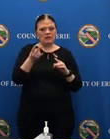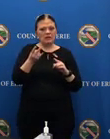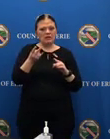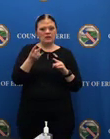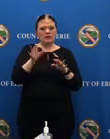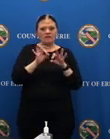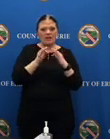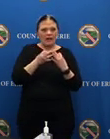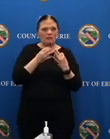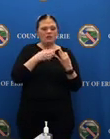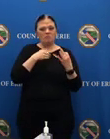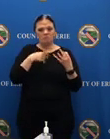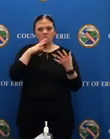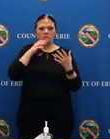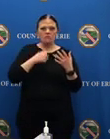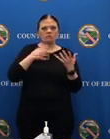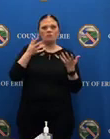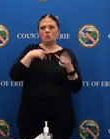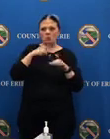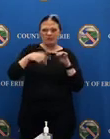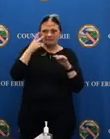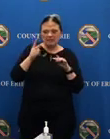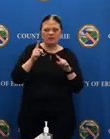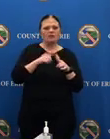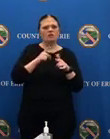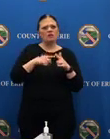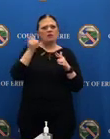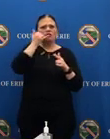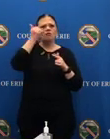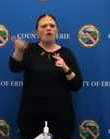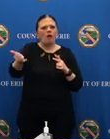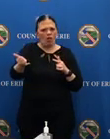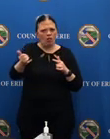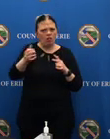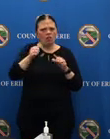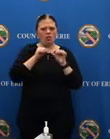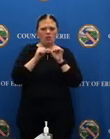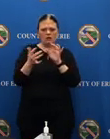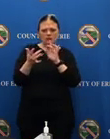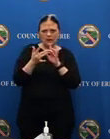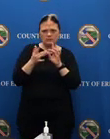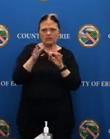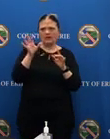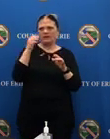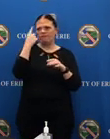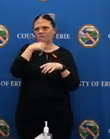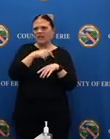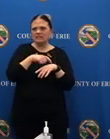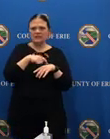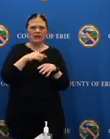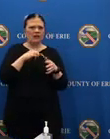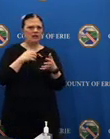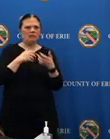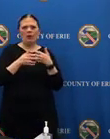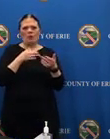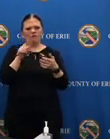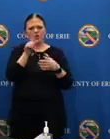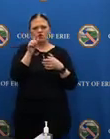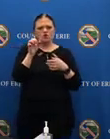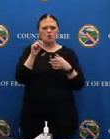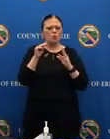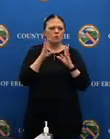elsewhere, especially elderly, call them. Continue to connect with people. FaceTime them, however you may do it. Zoom